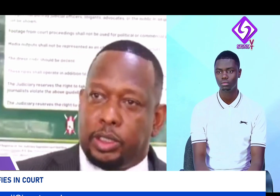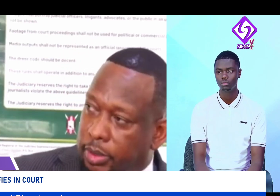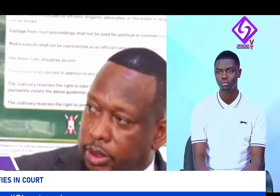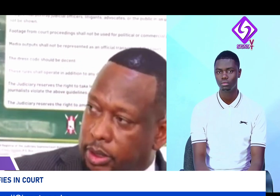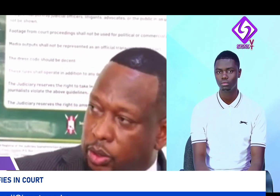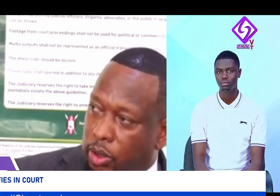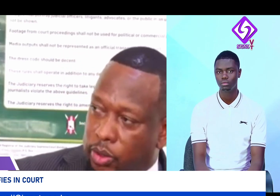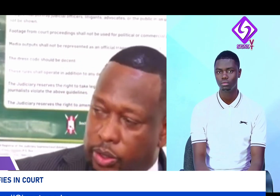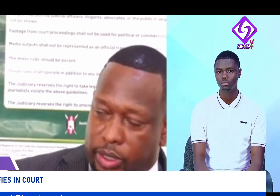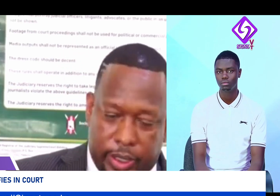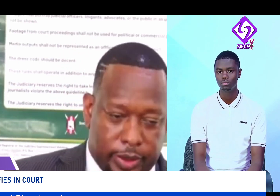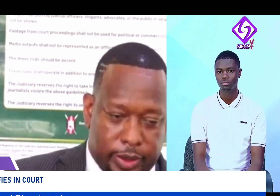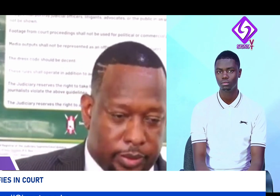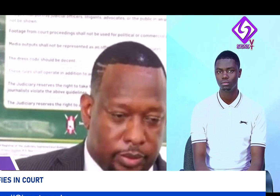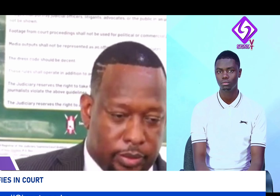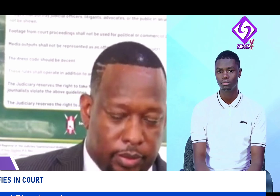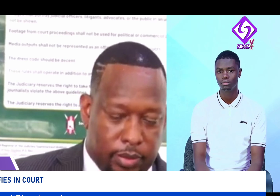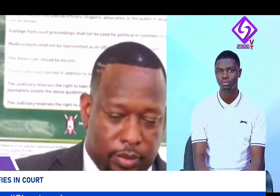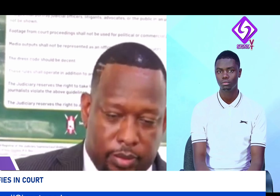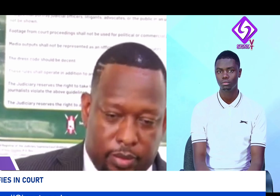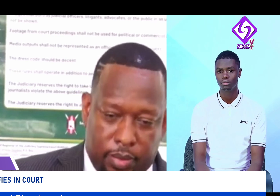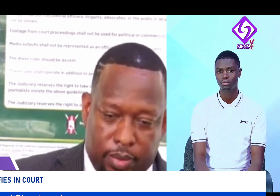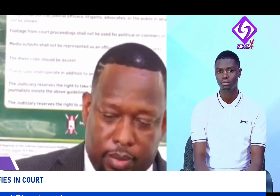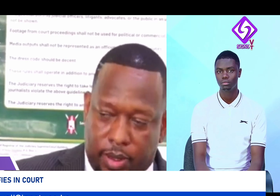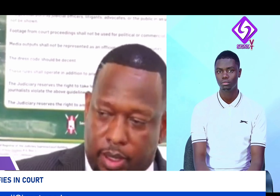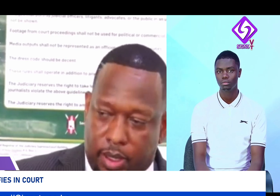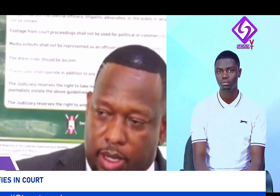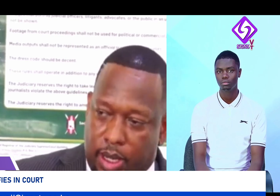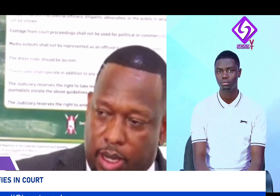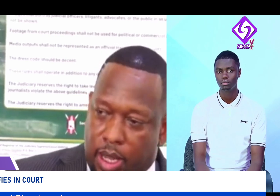Corrupt county official in the last department, Your Honor,